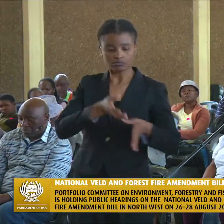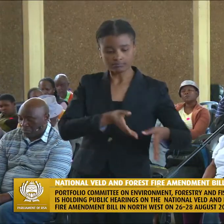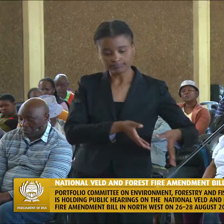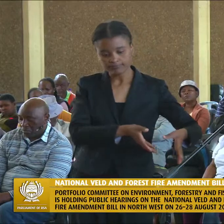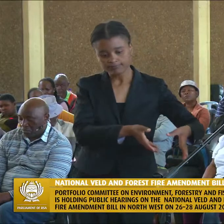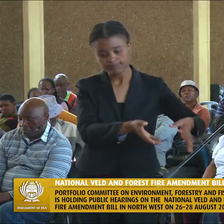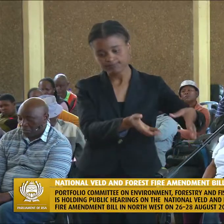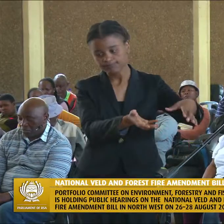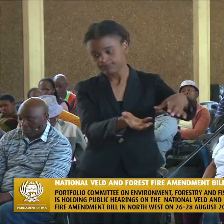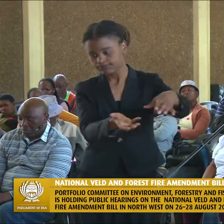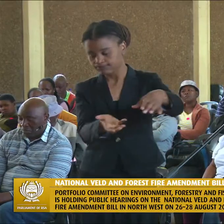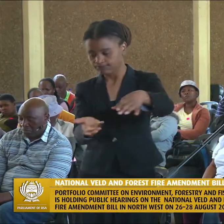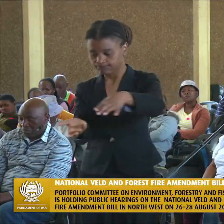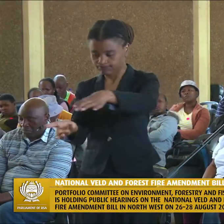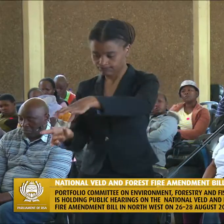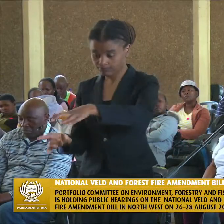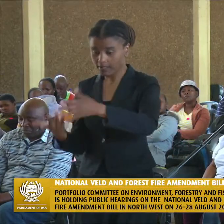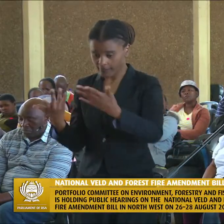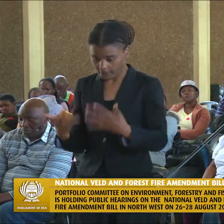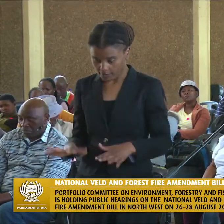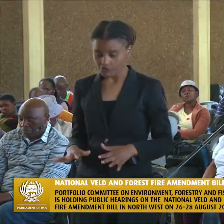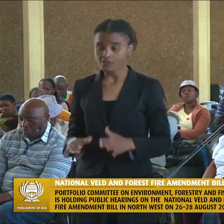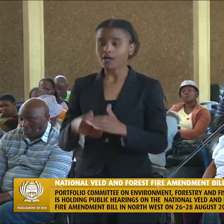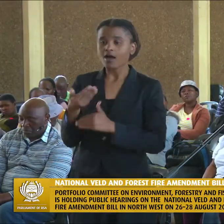then we burned that fire